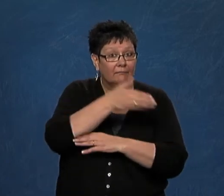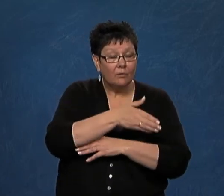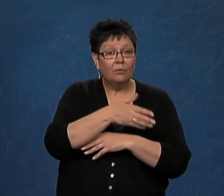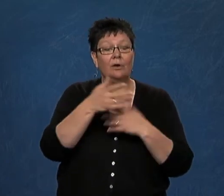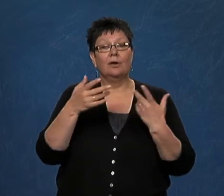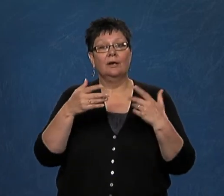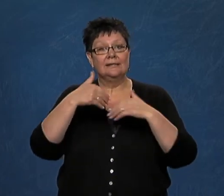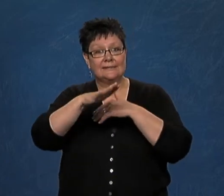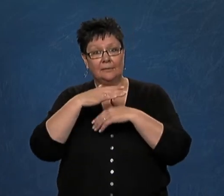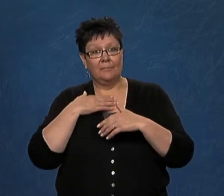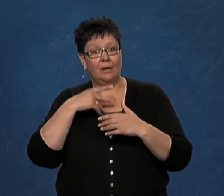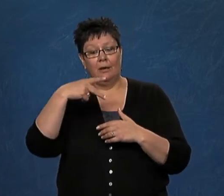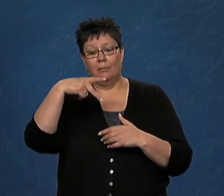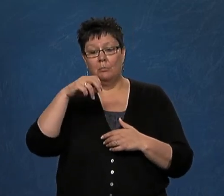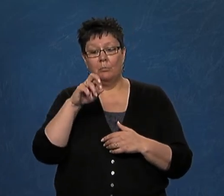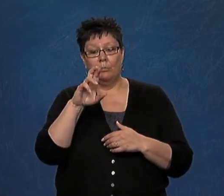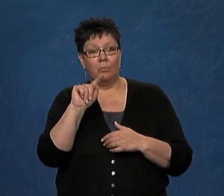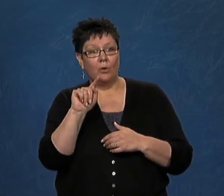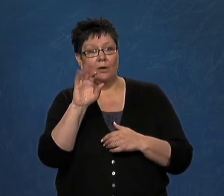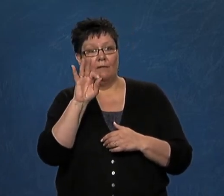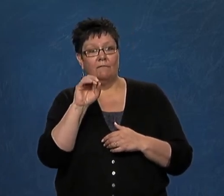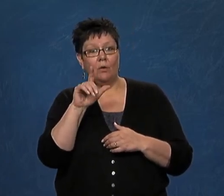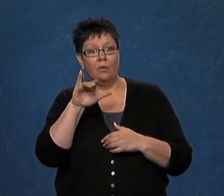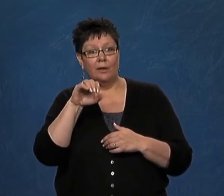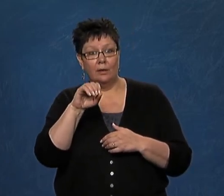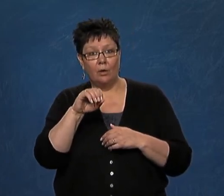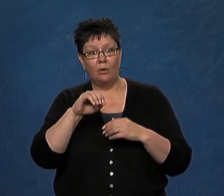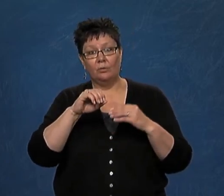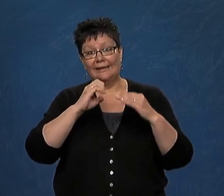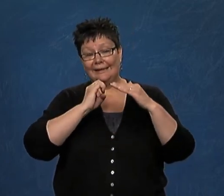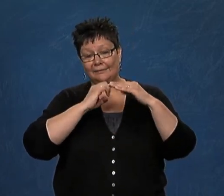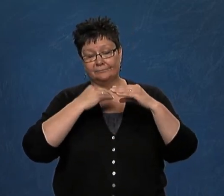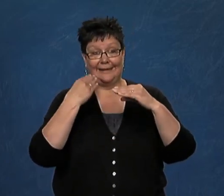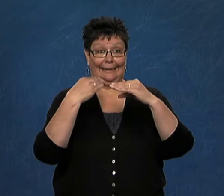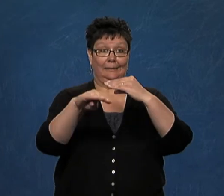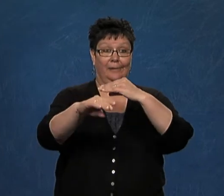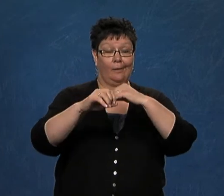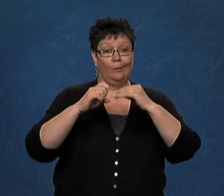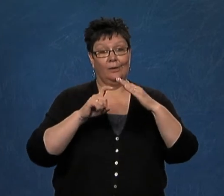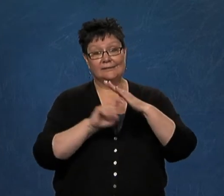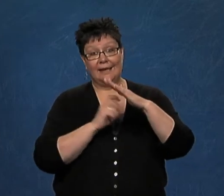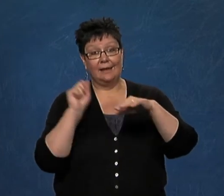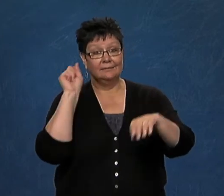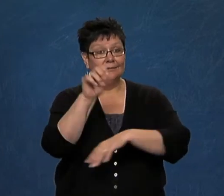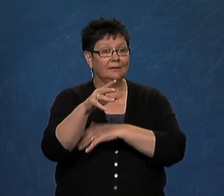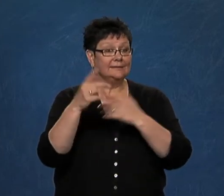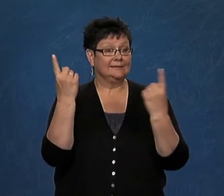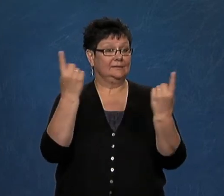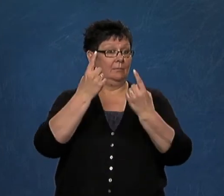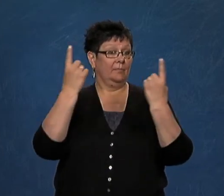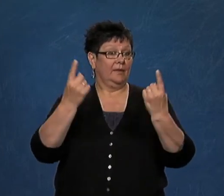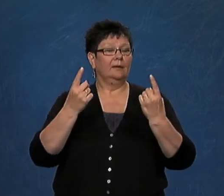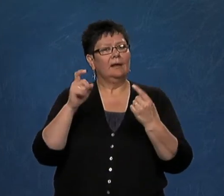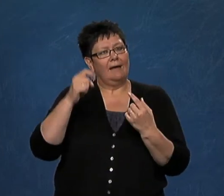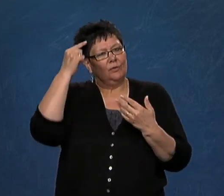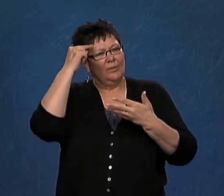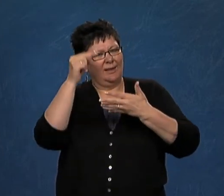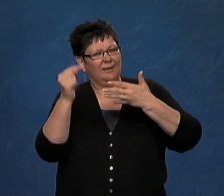out. If an interpreter needs to send a portfolio in beforehand or email portfolio in because they're